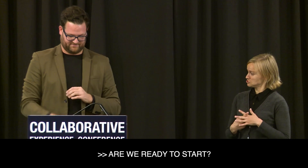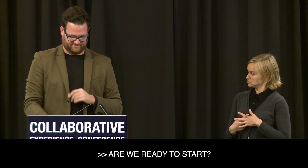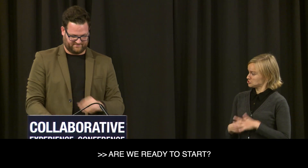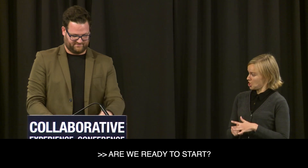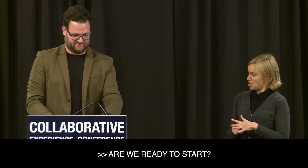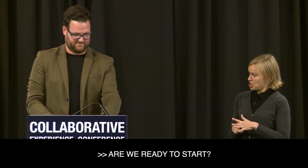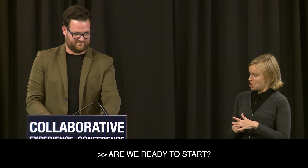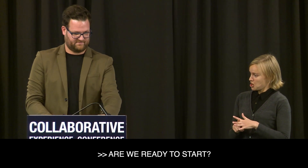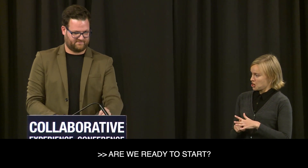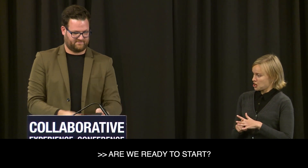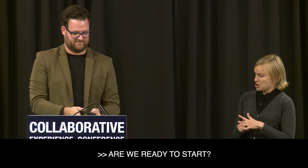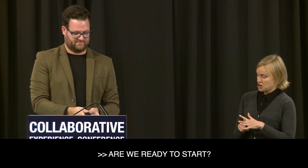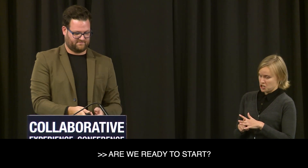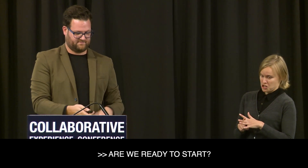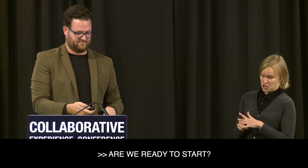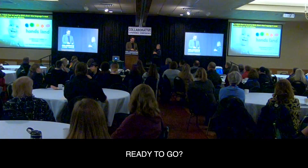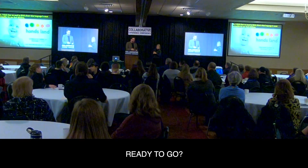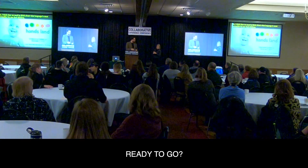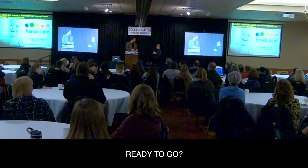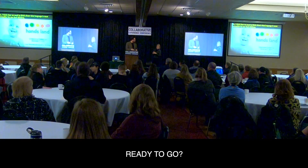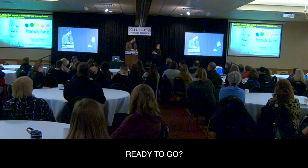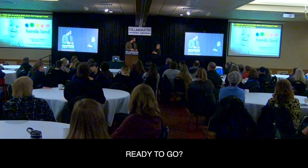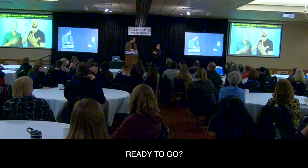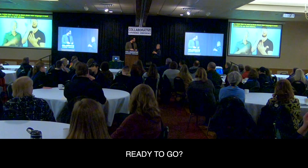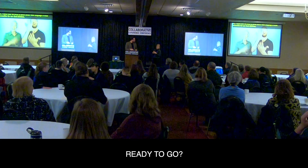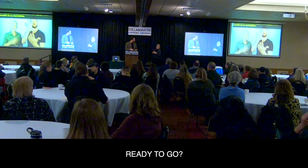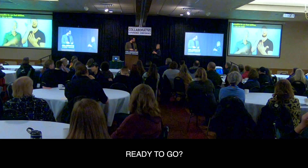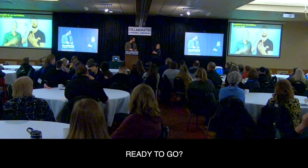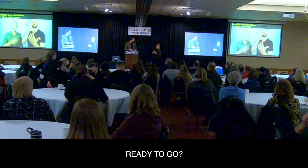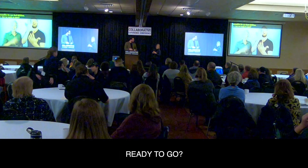Are we ready to start? Ready to go?